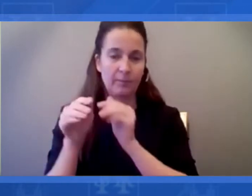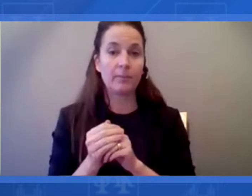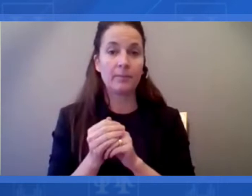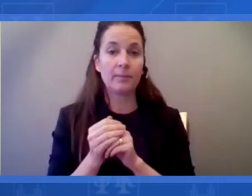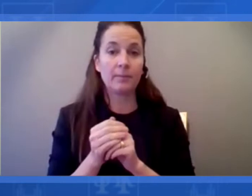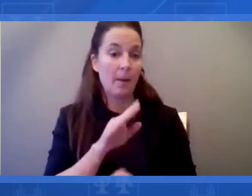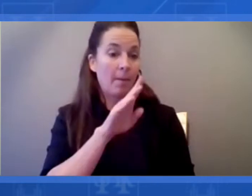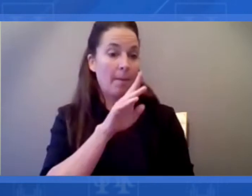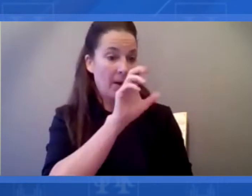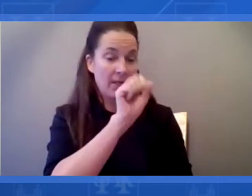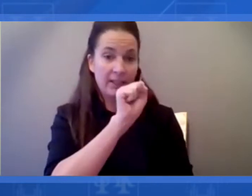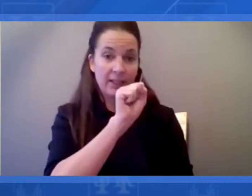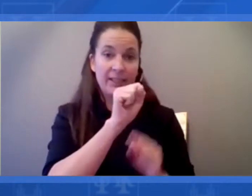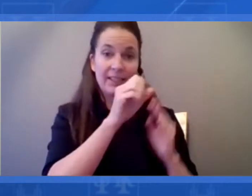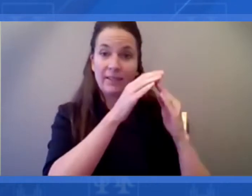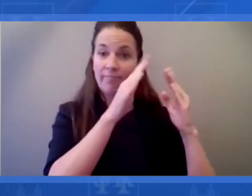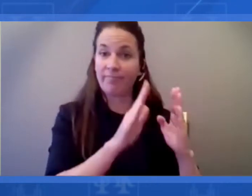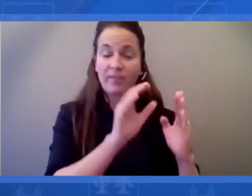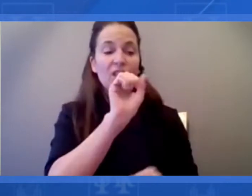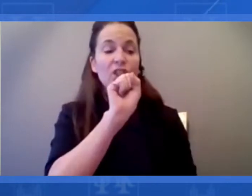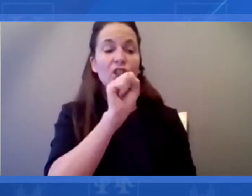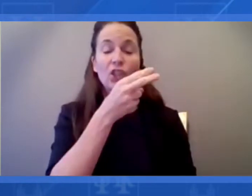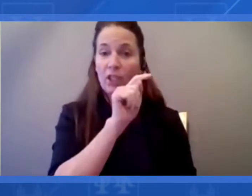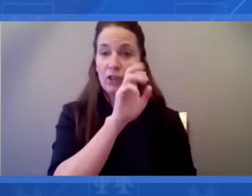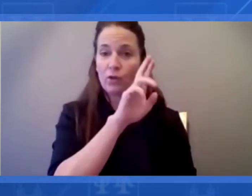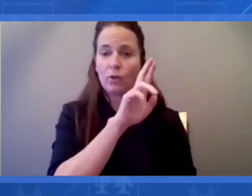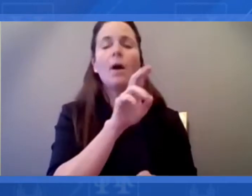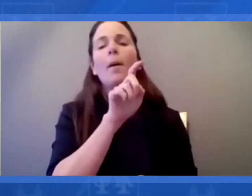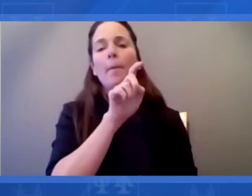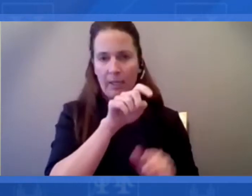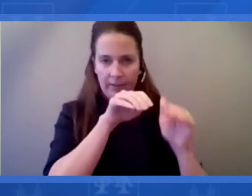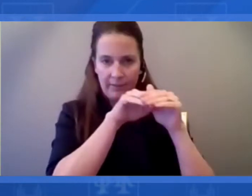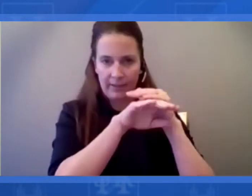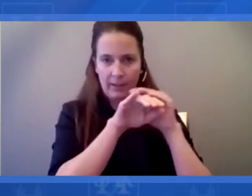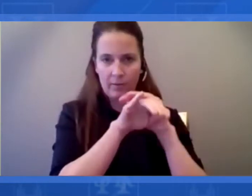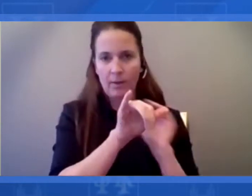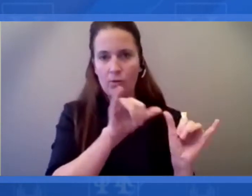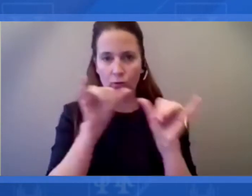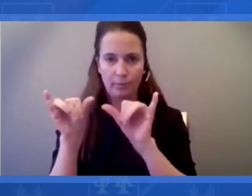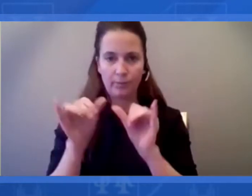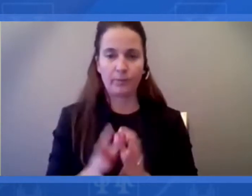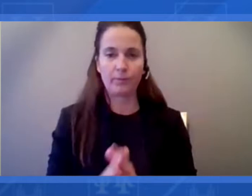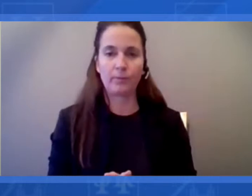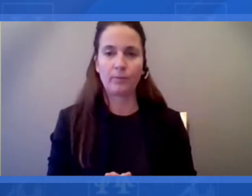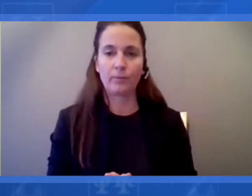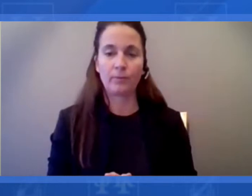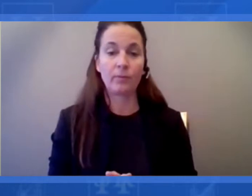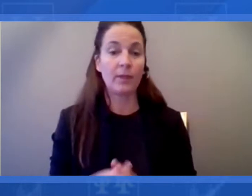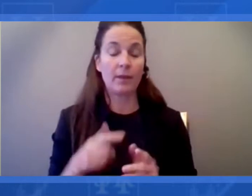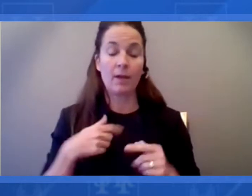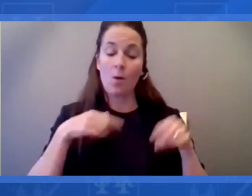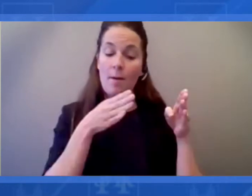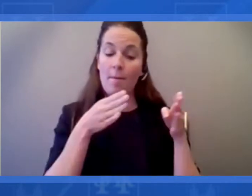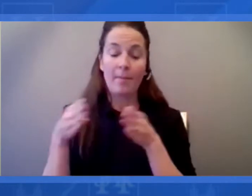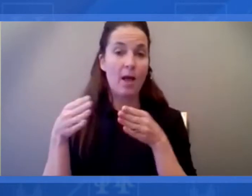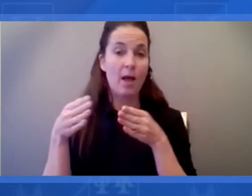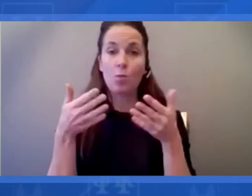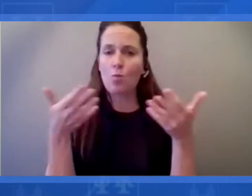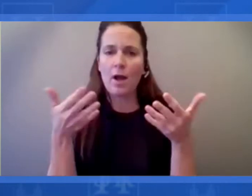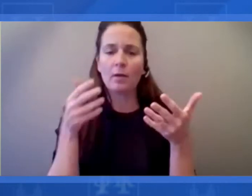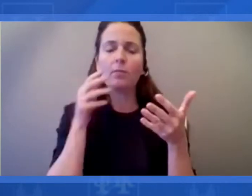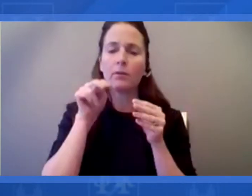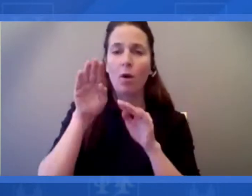well. The accessibility plan looks at the AODA compliance for conventional